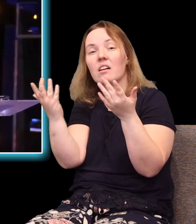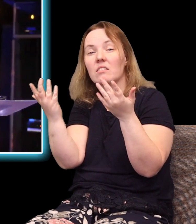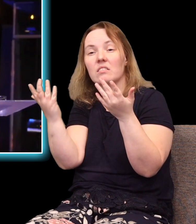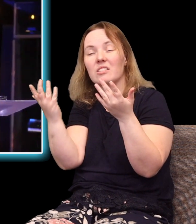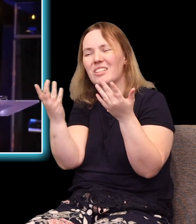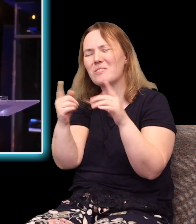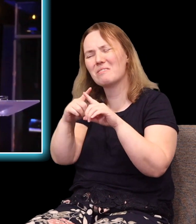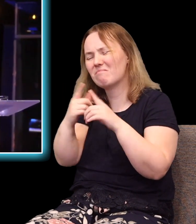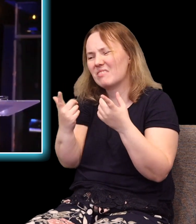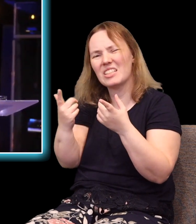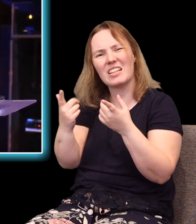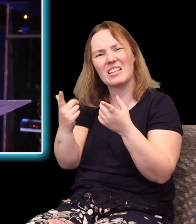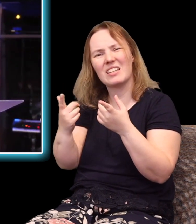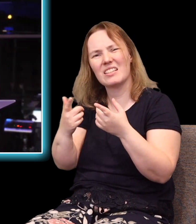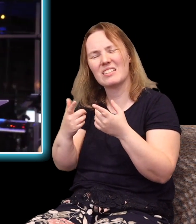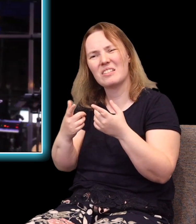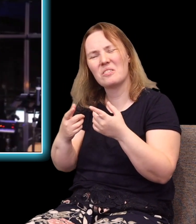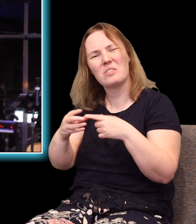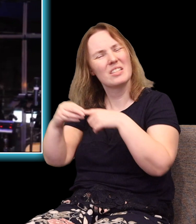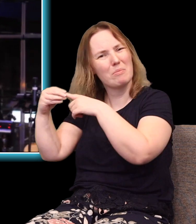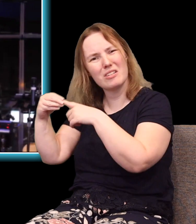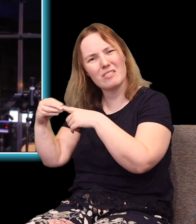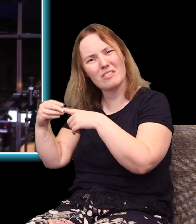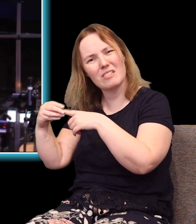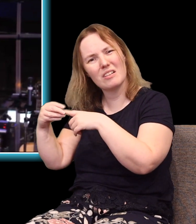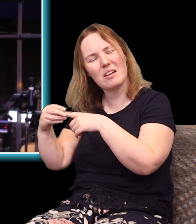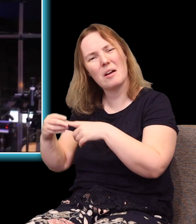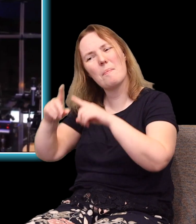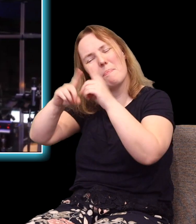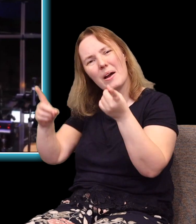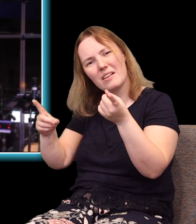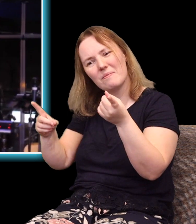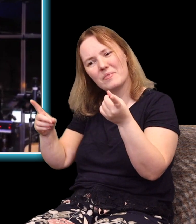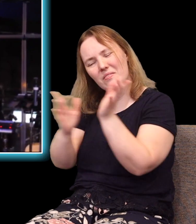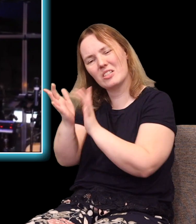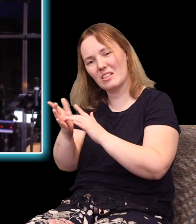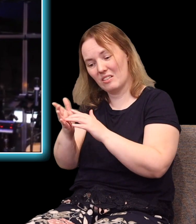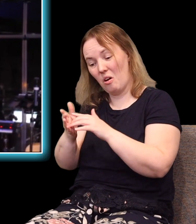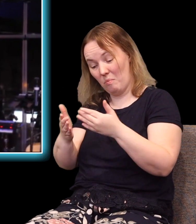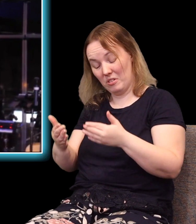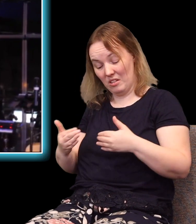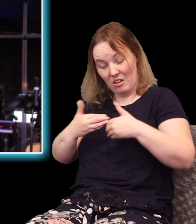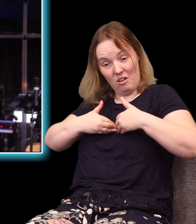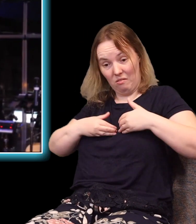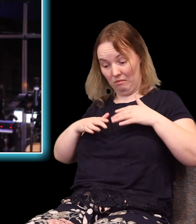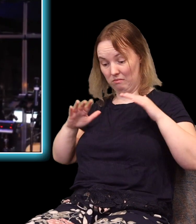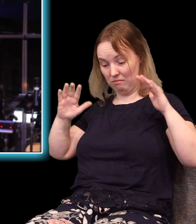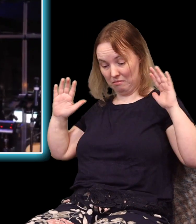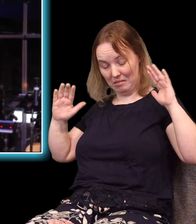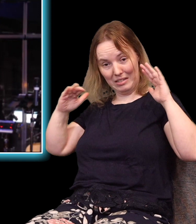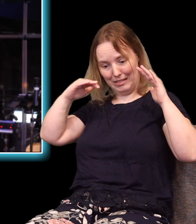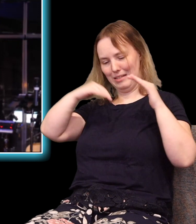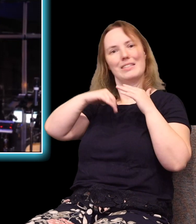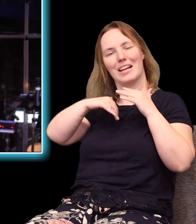know any different, they didn't know it was you, and somehow, just like Jesus did on the Mount of Transfiguration, if He opened you up for people to see the radiance of who